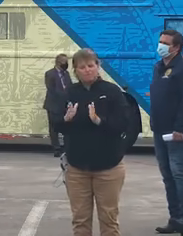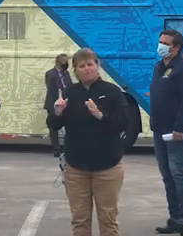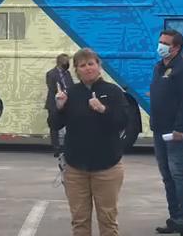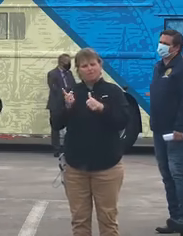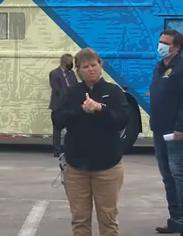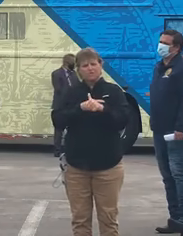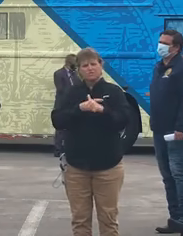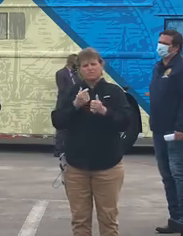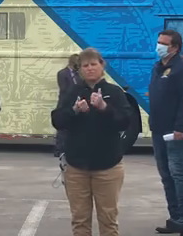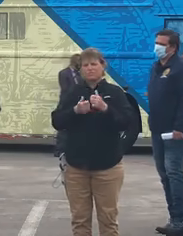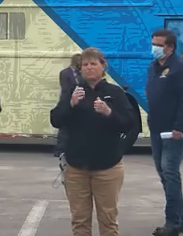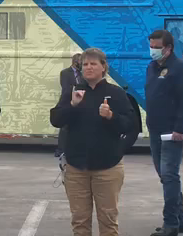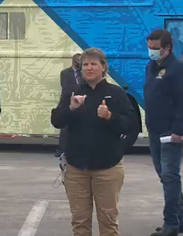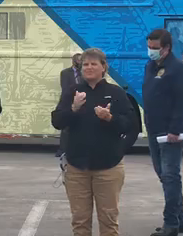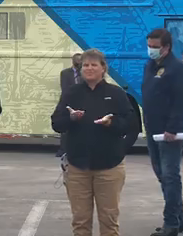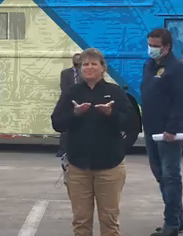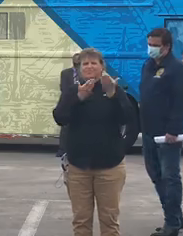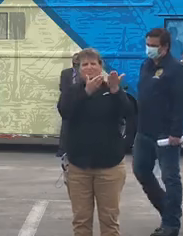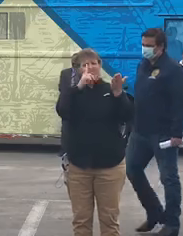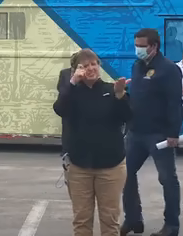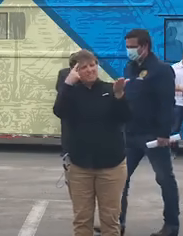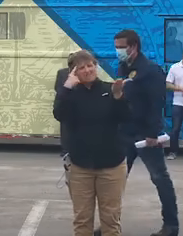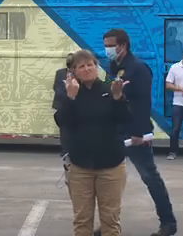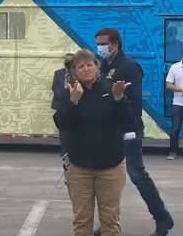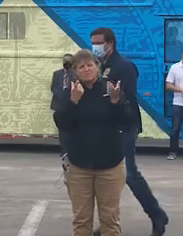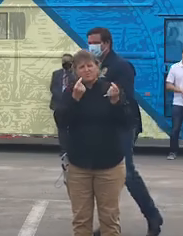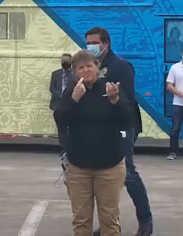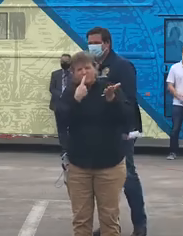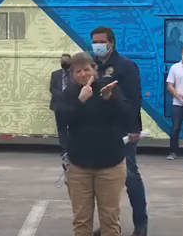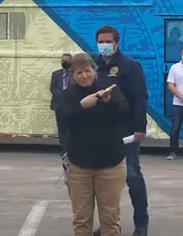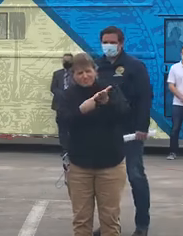it, and then hopefully we can do that as quickly as possible.